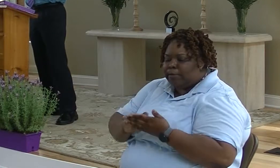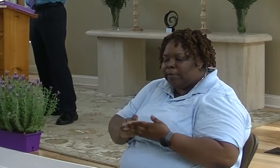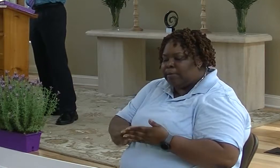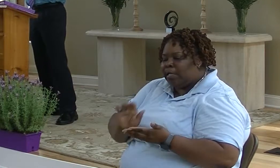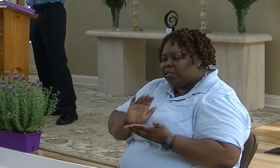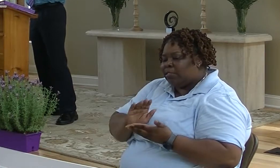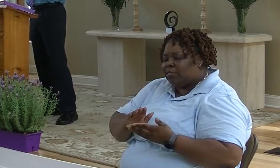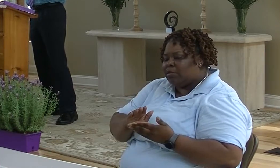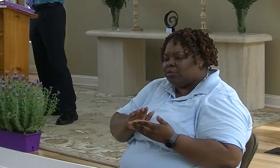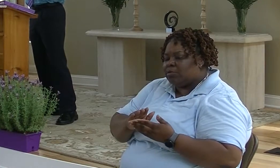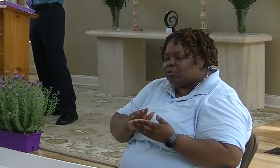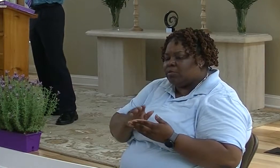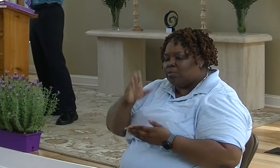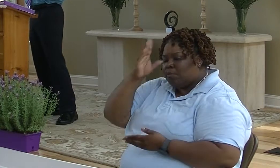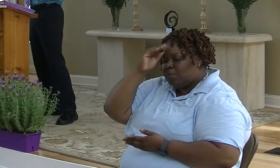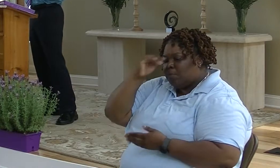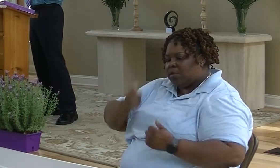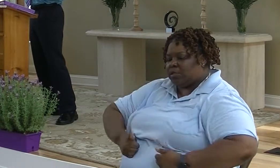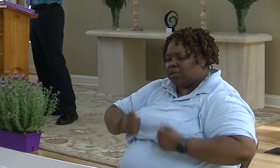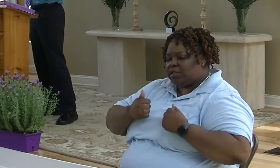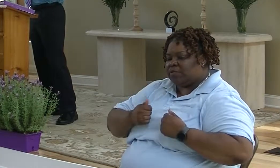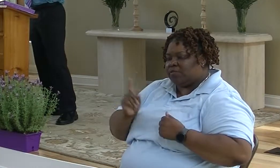living in a closet